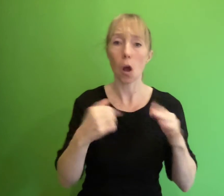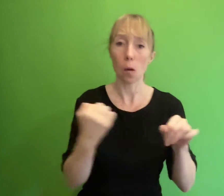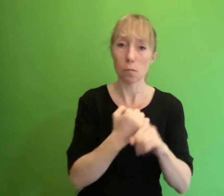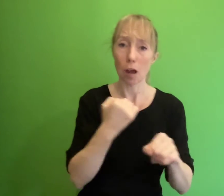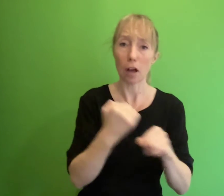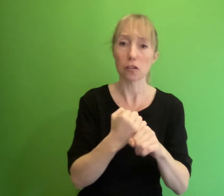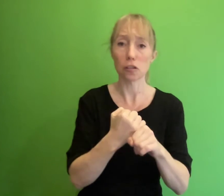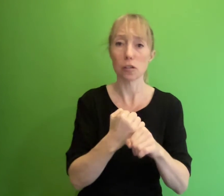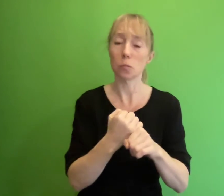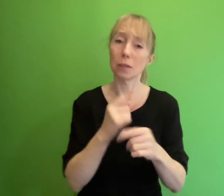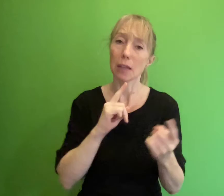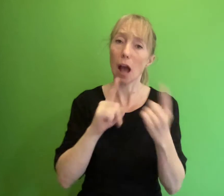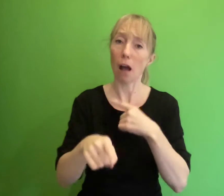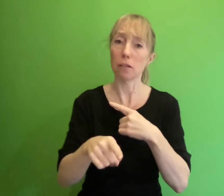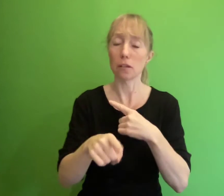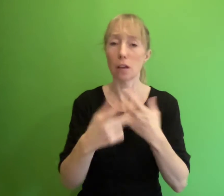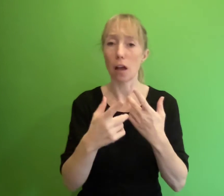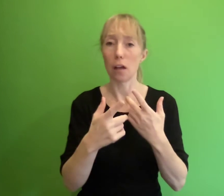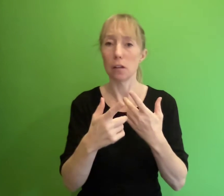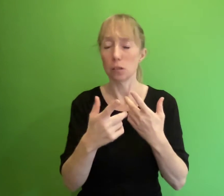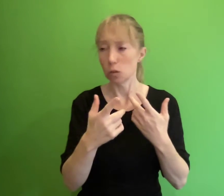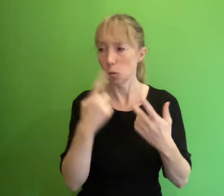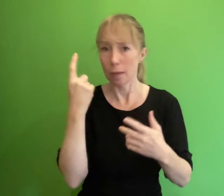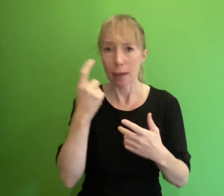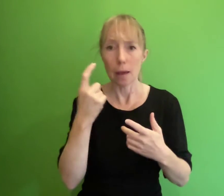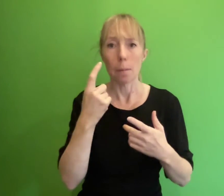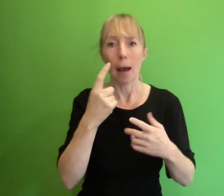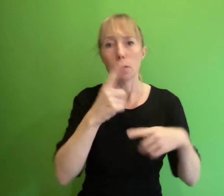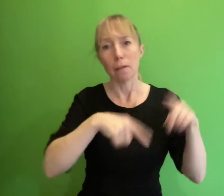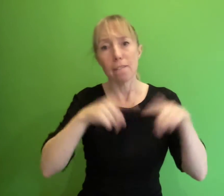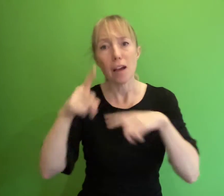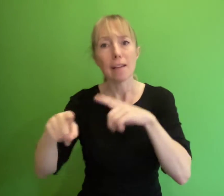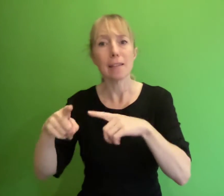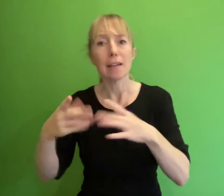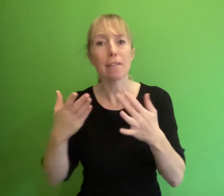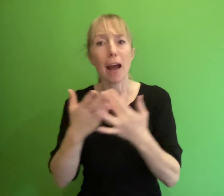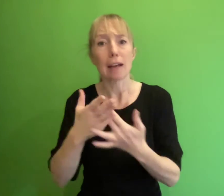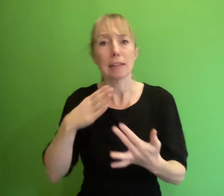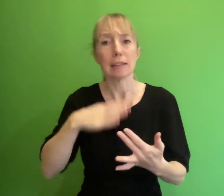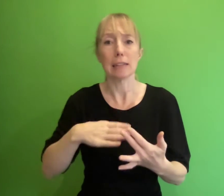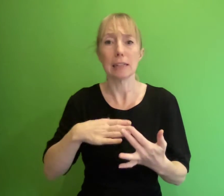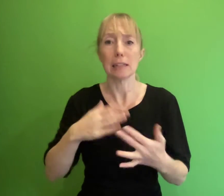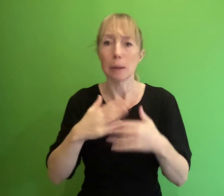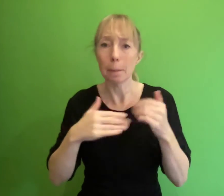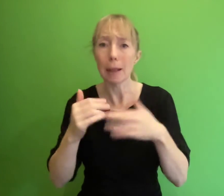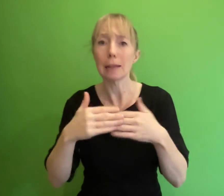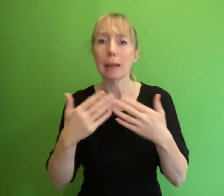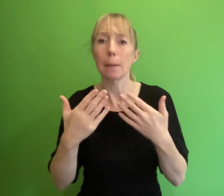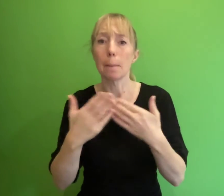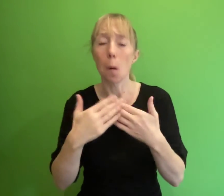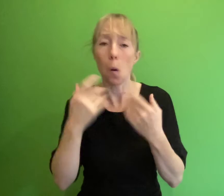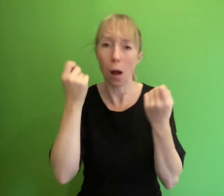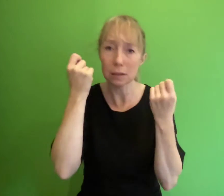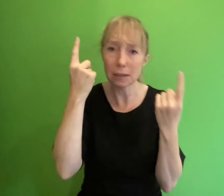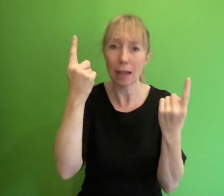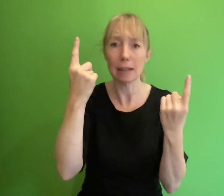to addressing a diversity of access needs and building greater understanding and engagement across the sector in an open